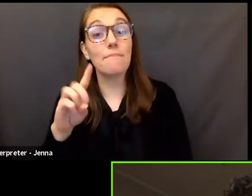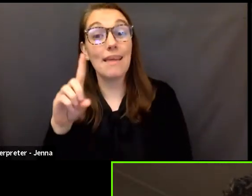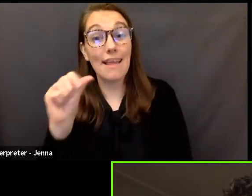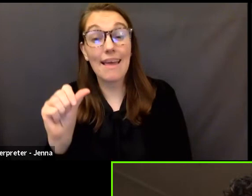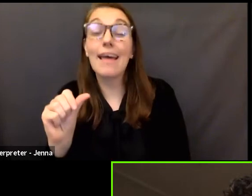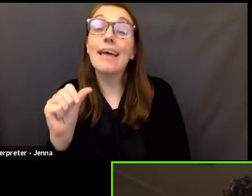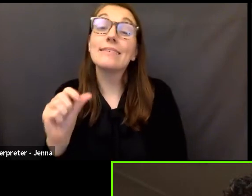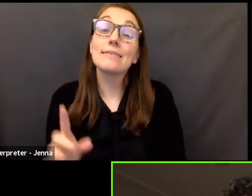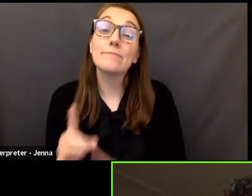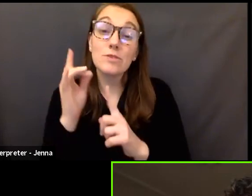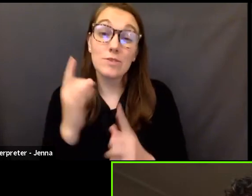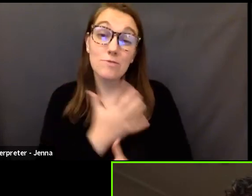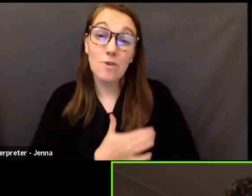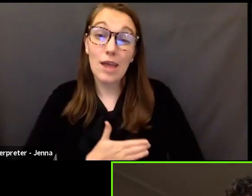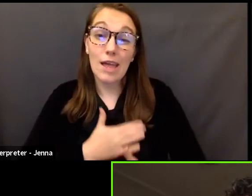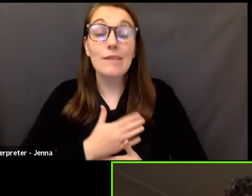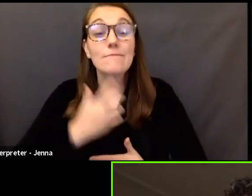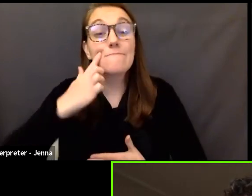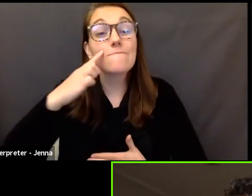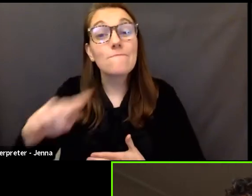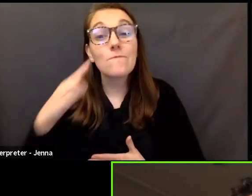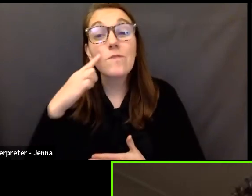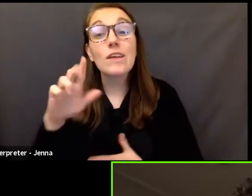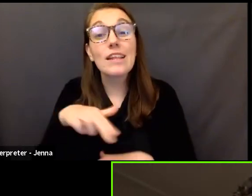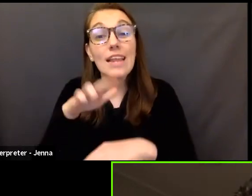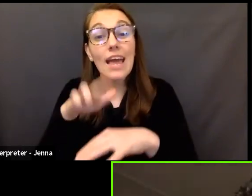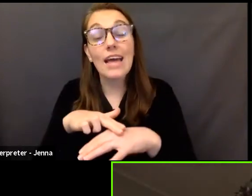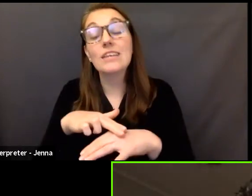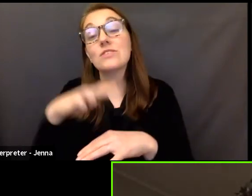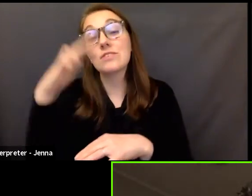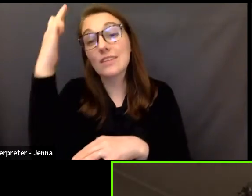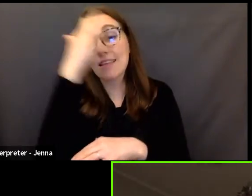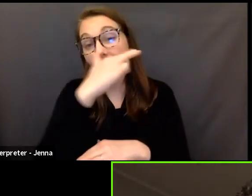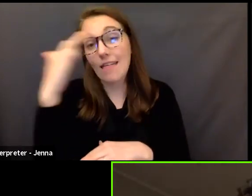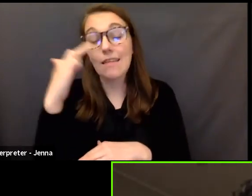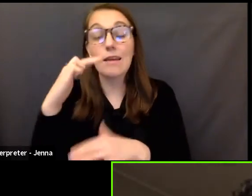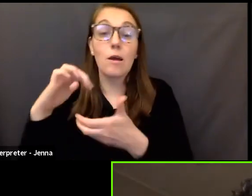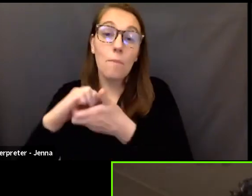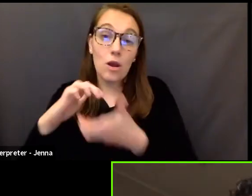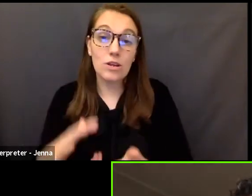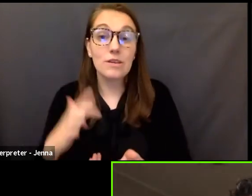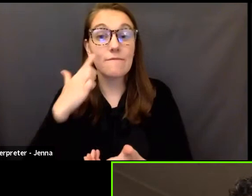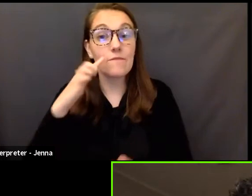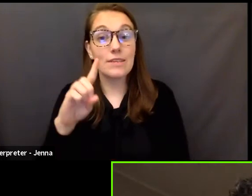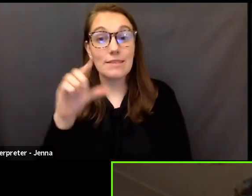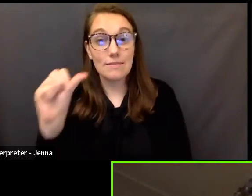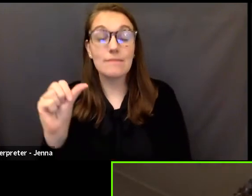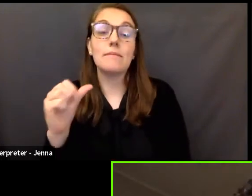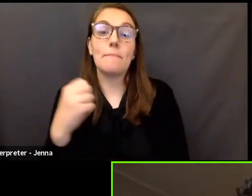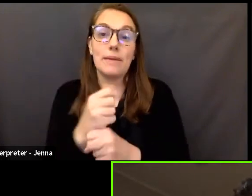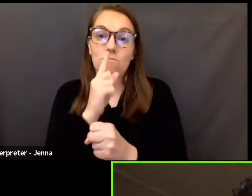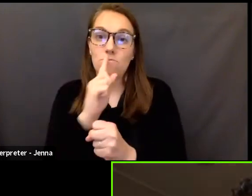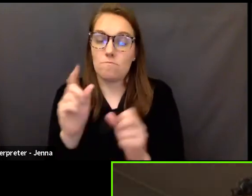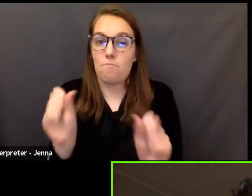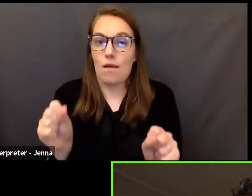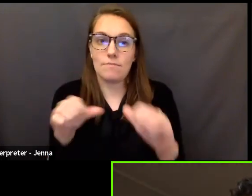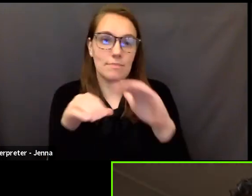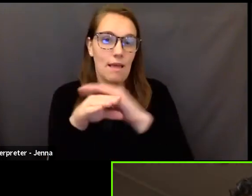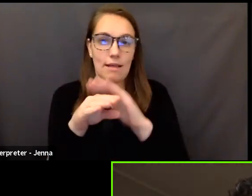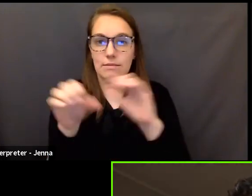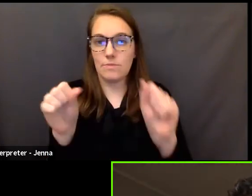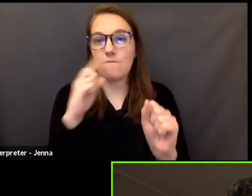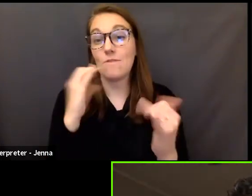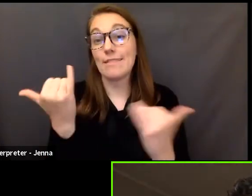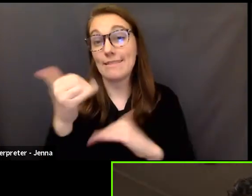for the co-sponsorship by the National Catholic Partnership on Disability, who have made possible the accessibility that we're offering for